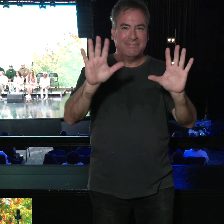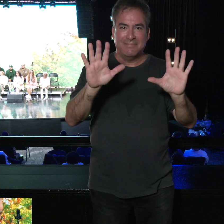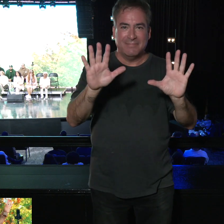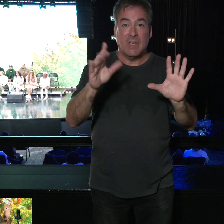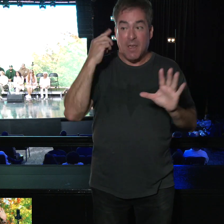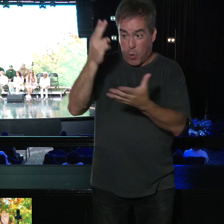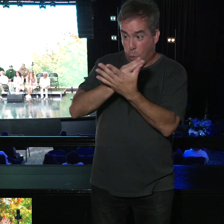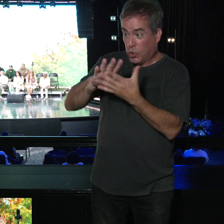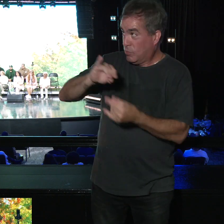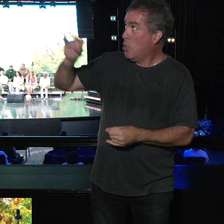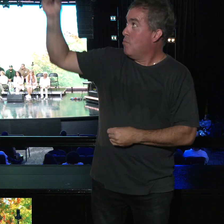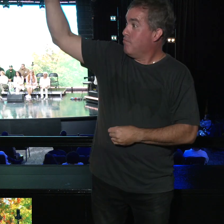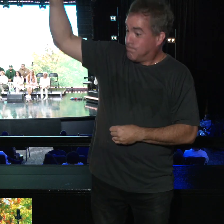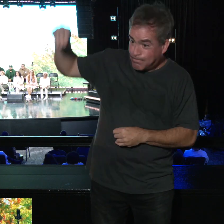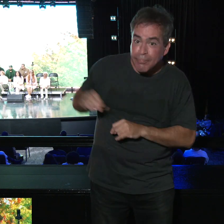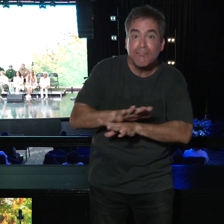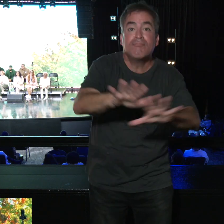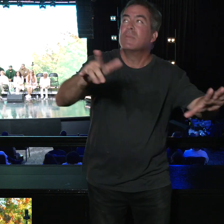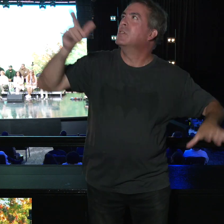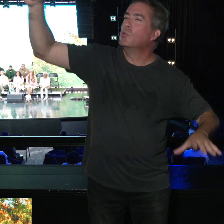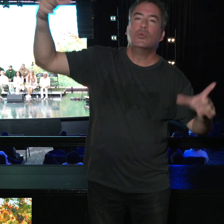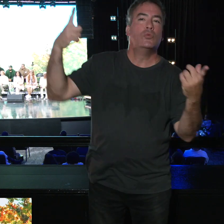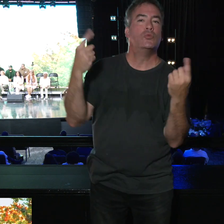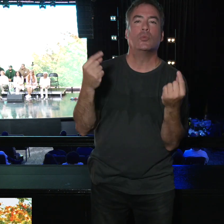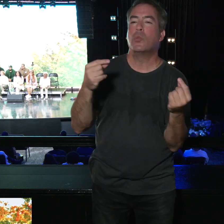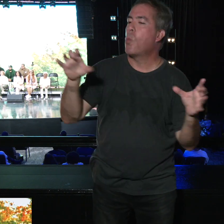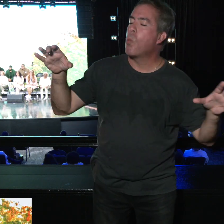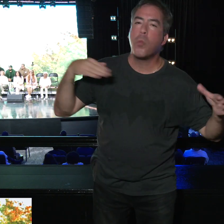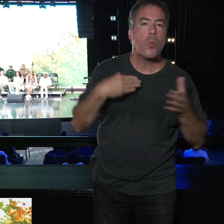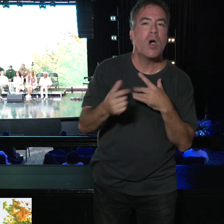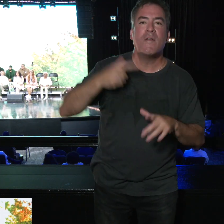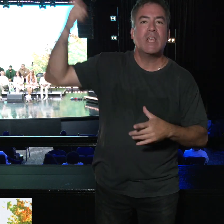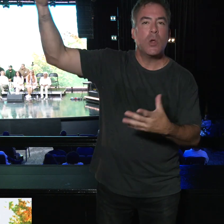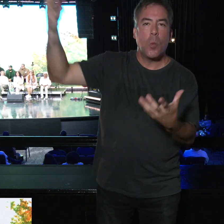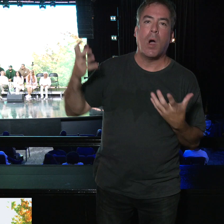no, no. If it's the Holy Spirit, he's going to do what he's going to do. And we're going to let him do what he does.